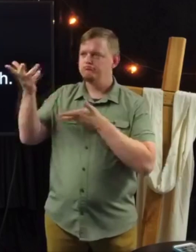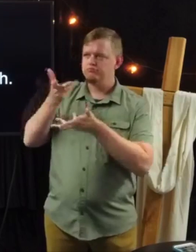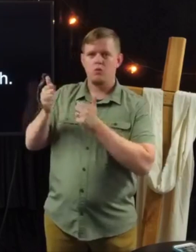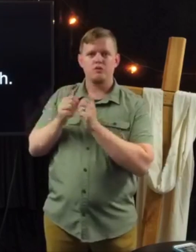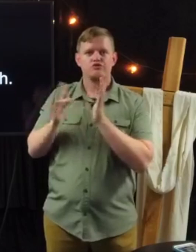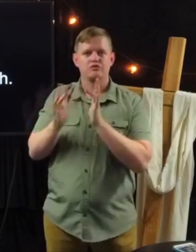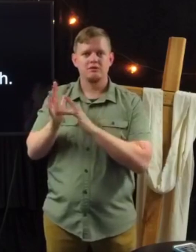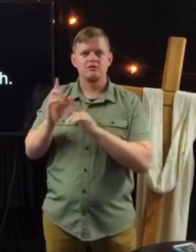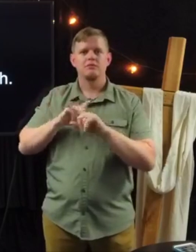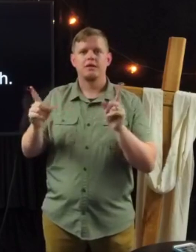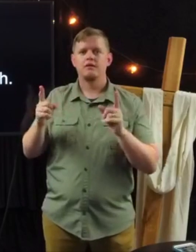if we aren't focusing on Jesus,